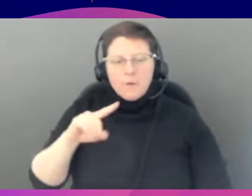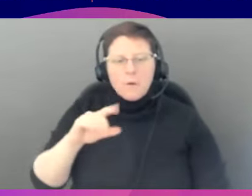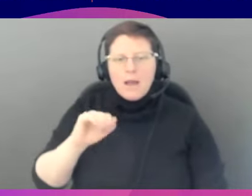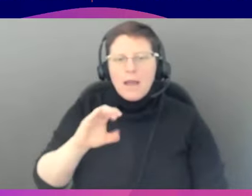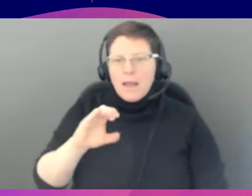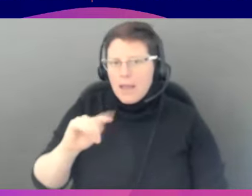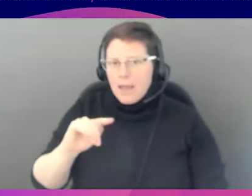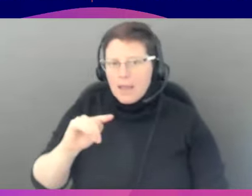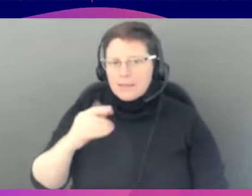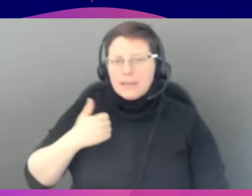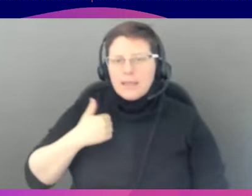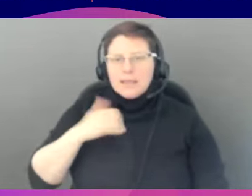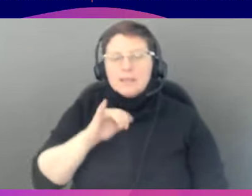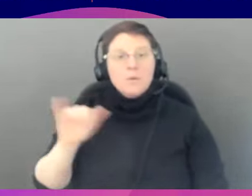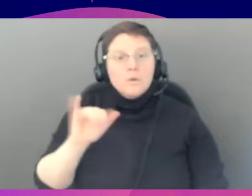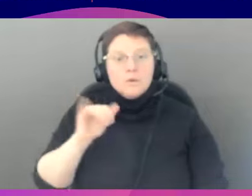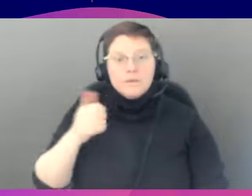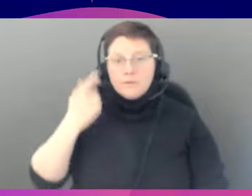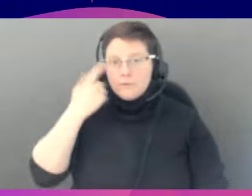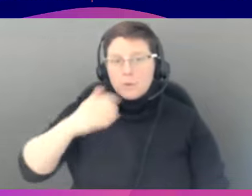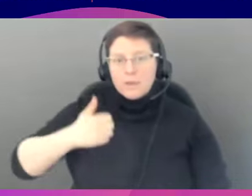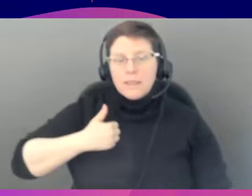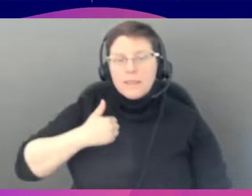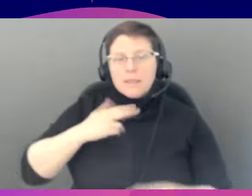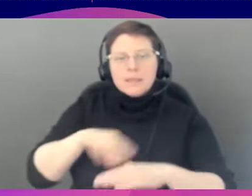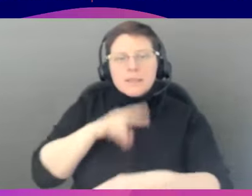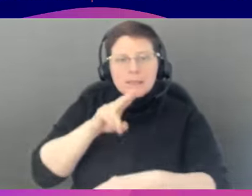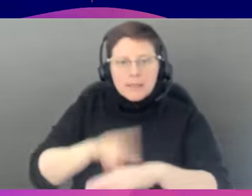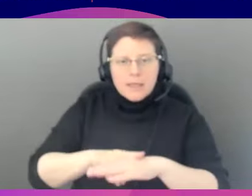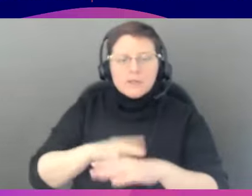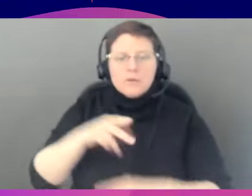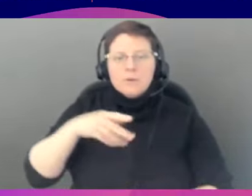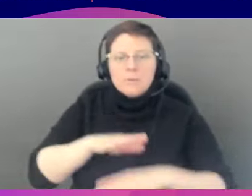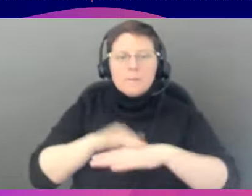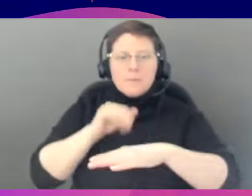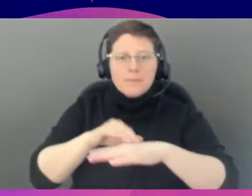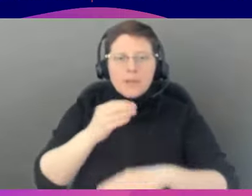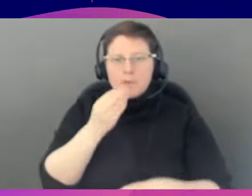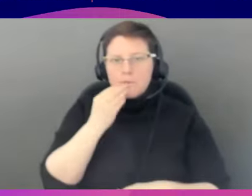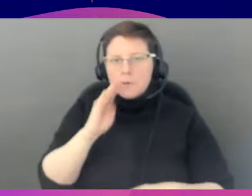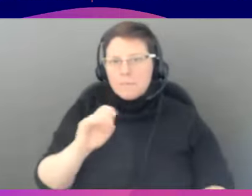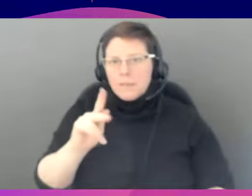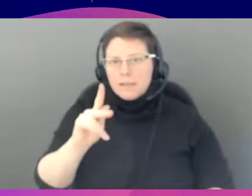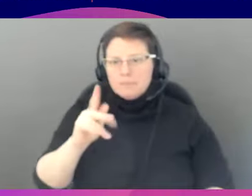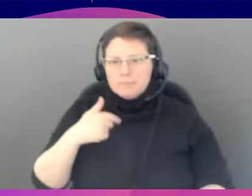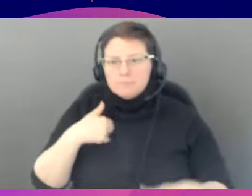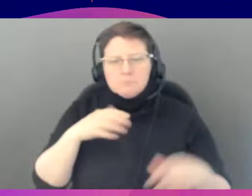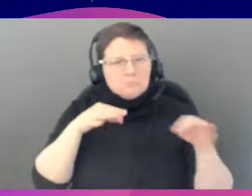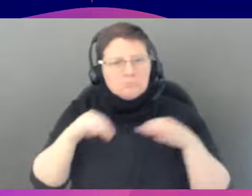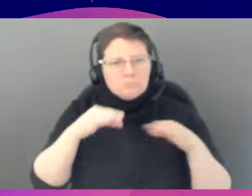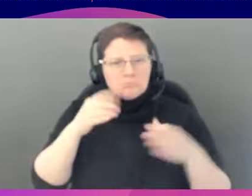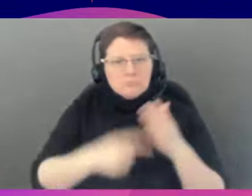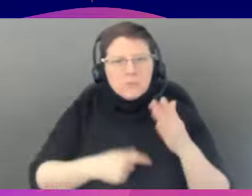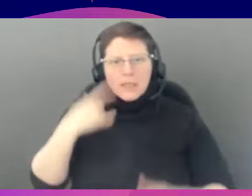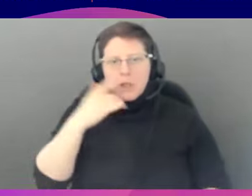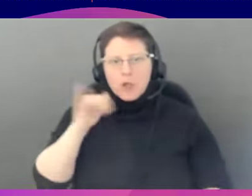Canada's National Pet Food Bank. To give a physical description of myself for anyone with visual impairments,